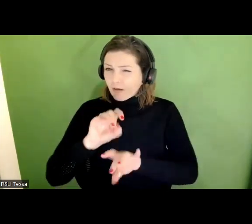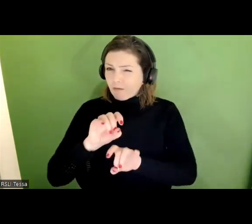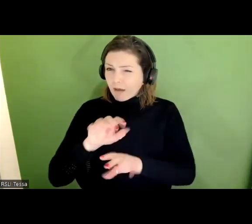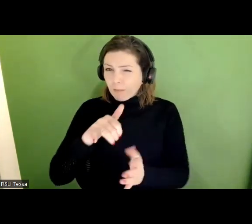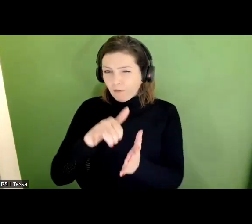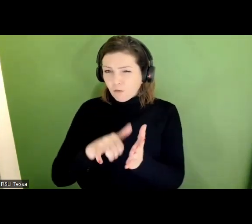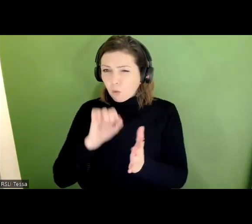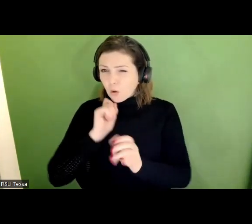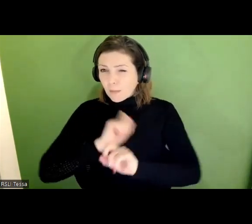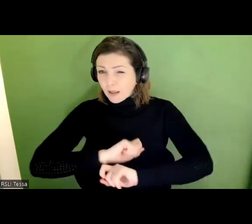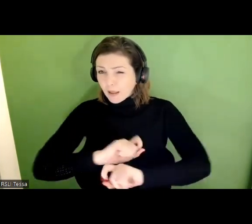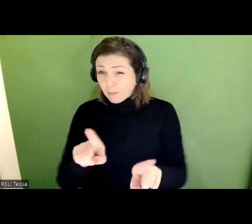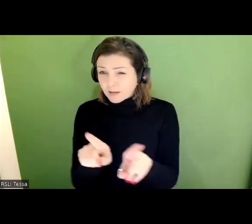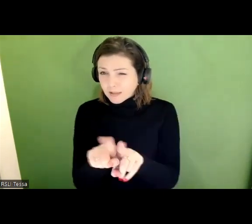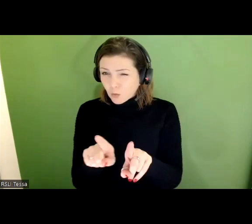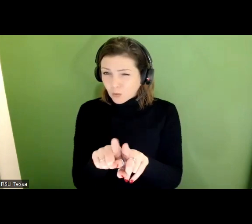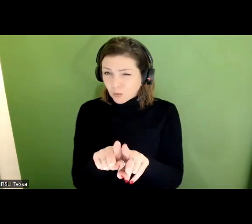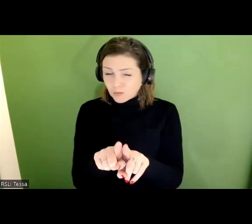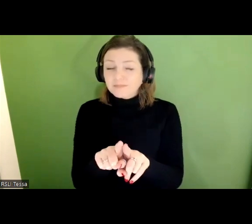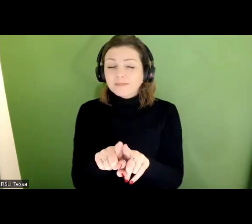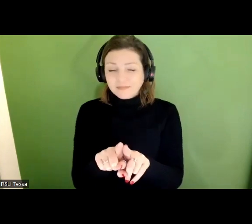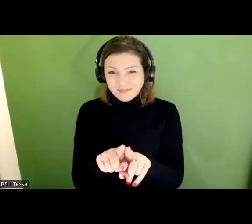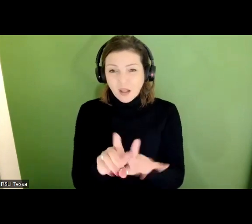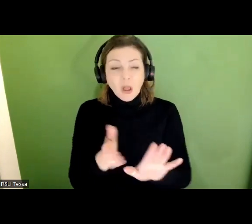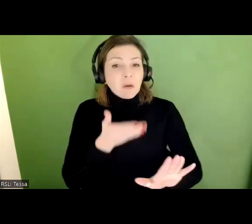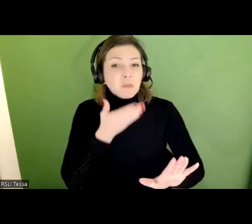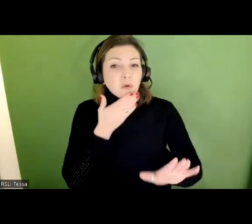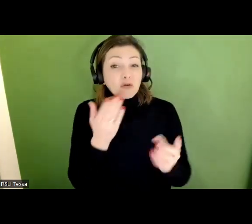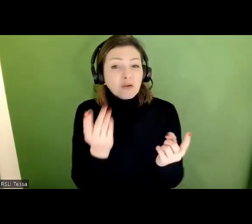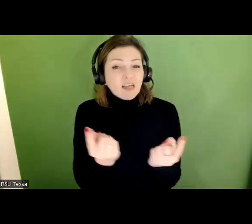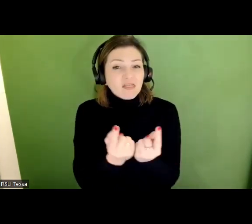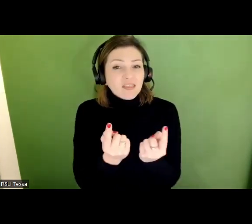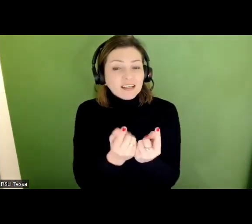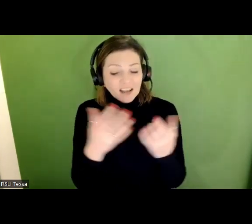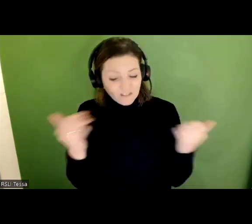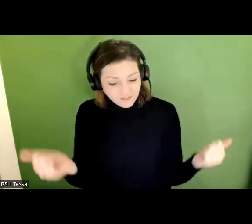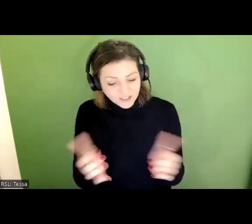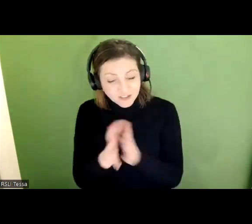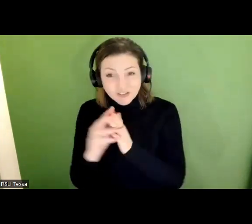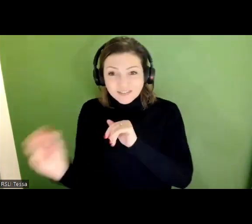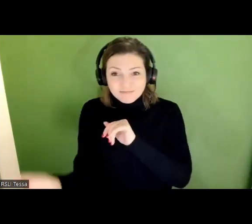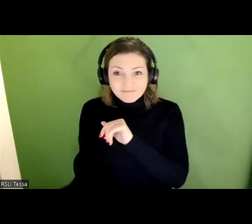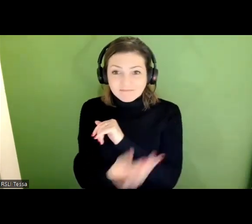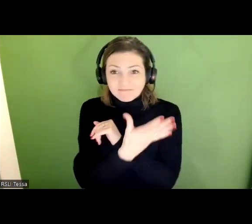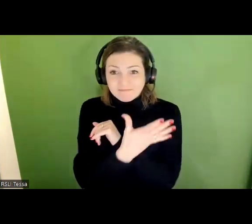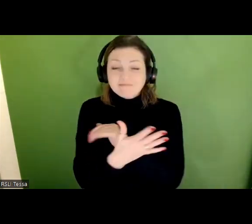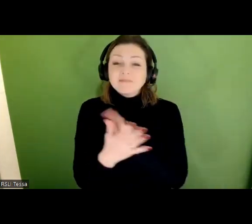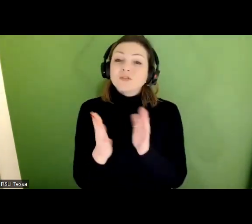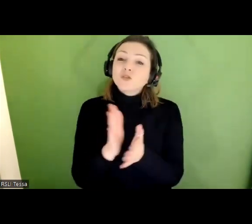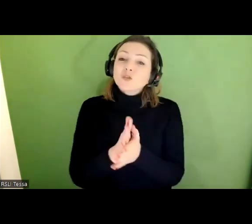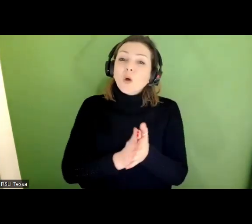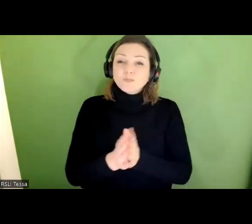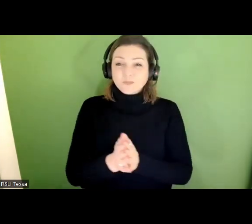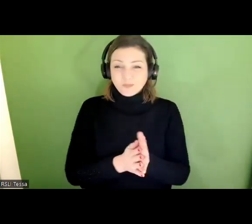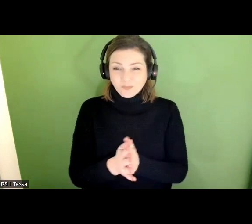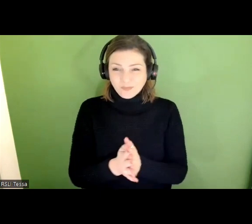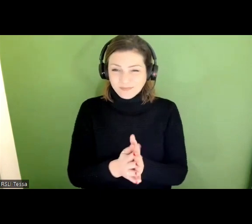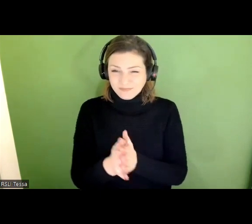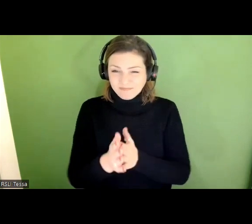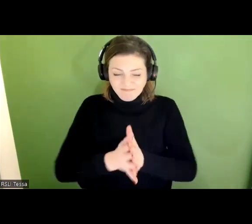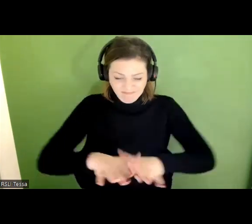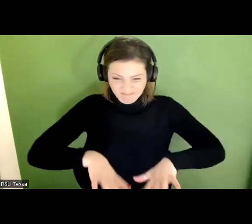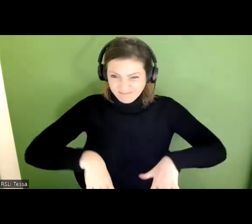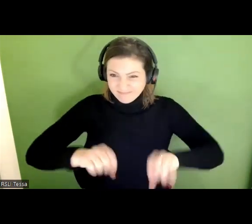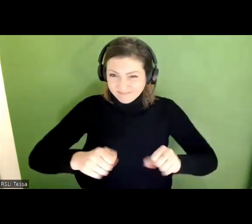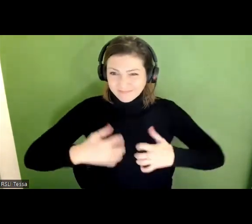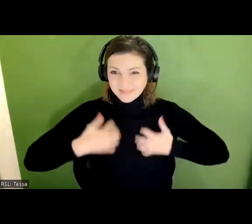you. Lovely. That's the boring bits out of the way. So without further ado, let's get going on this